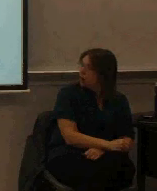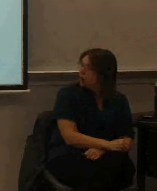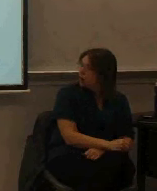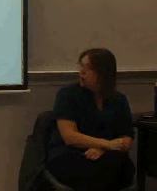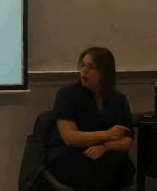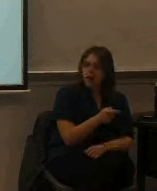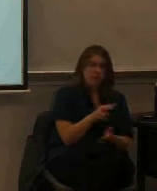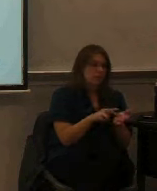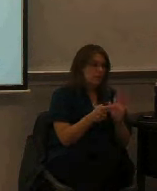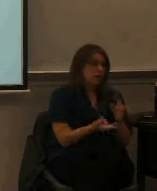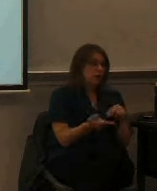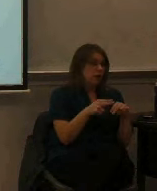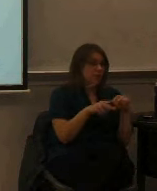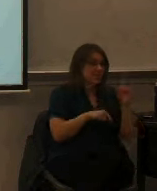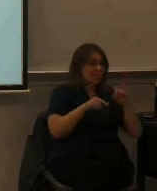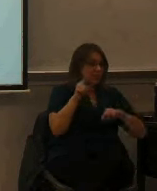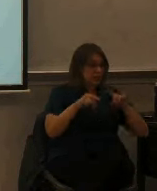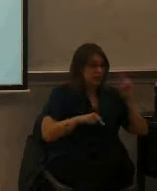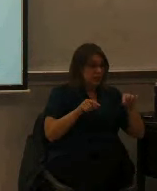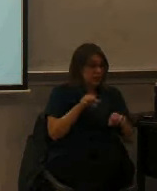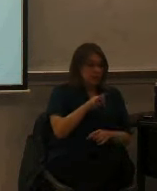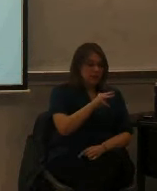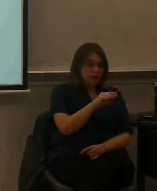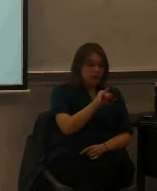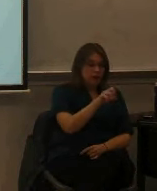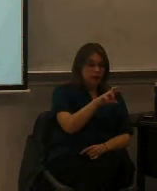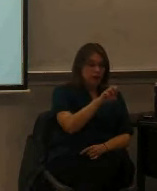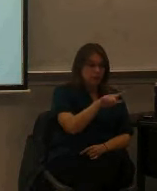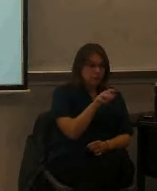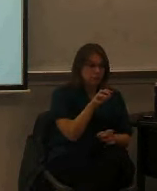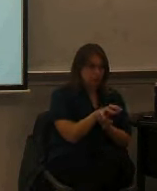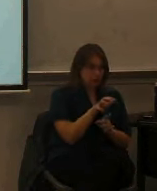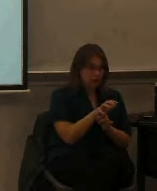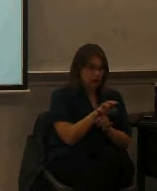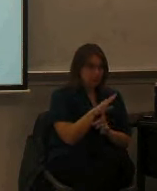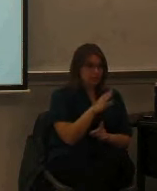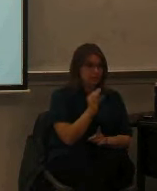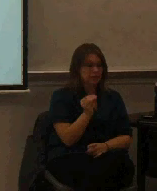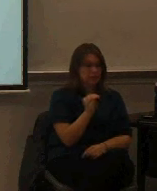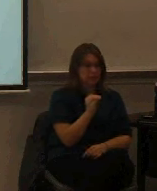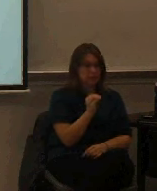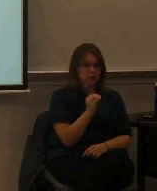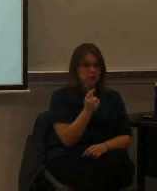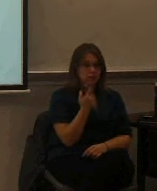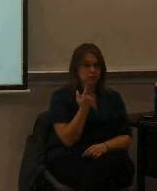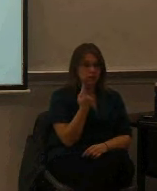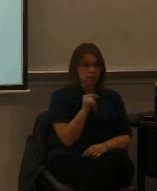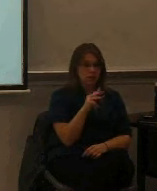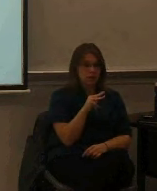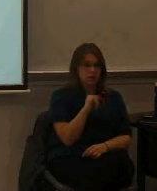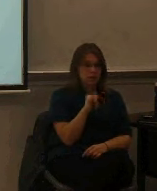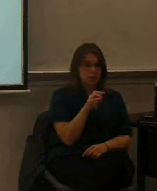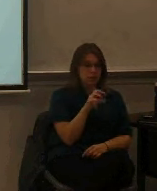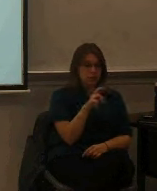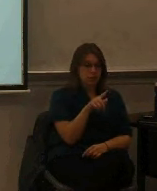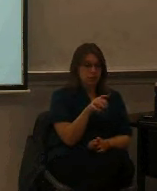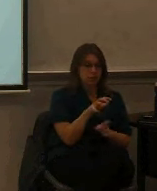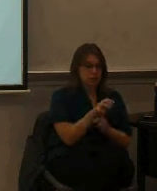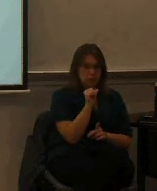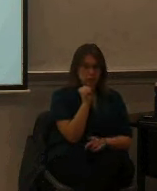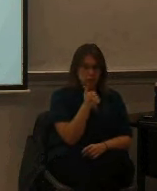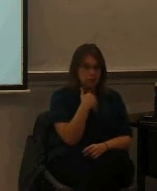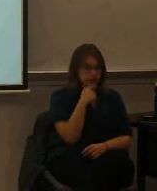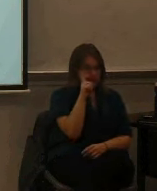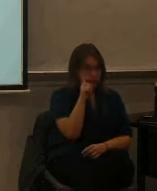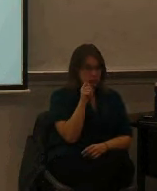it increases the diversity of microbial populations and even the microbial populations that don't have